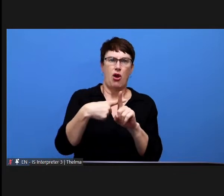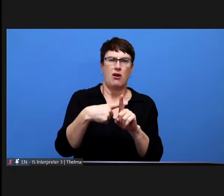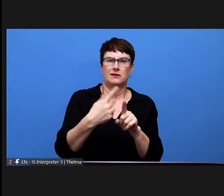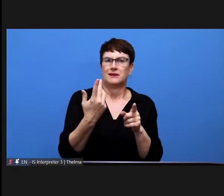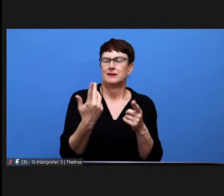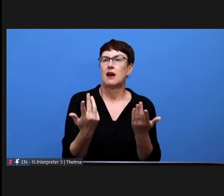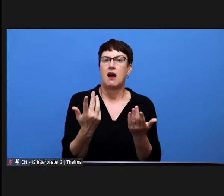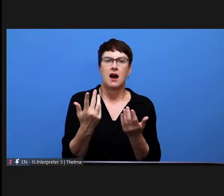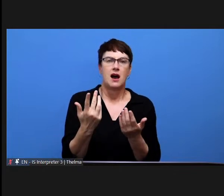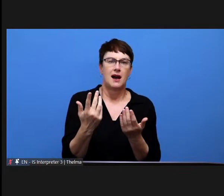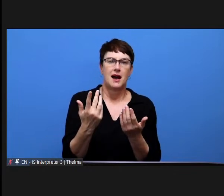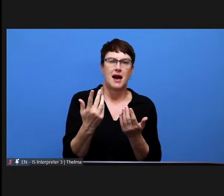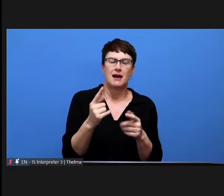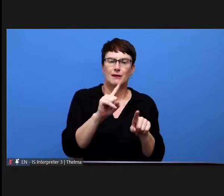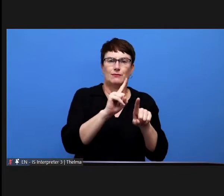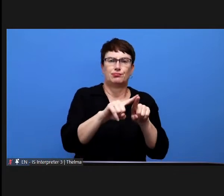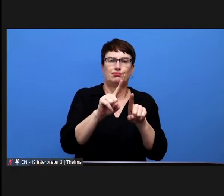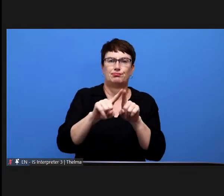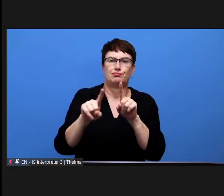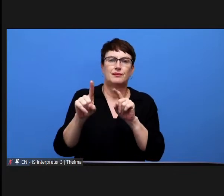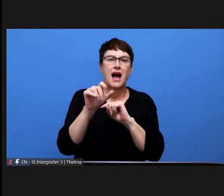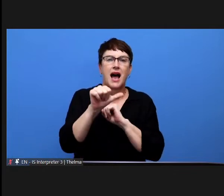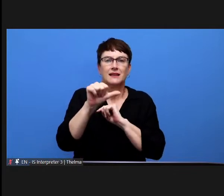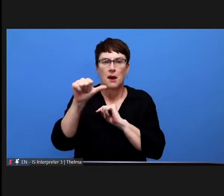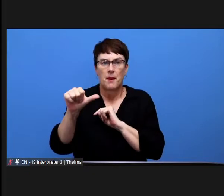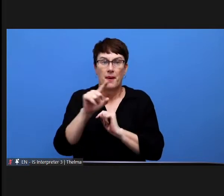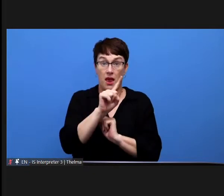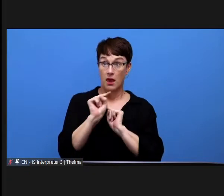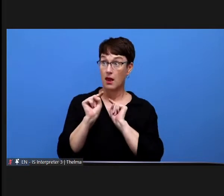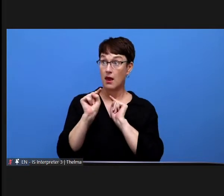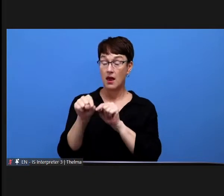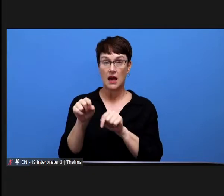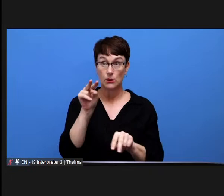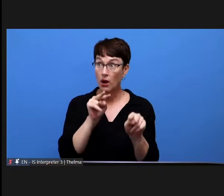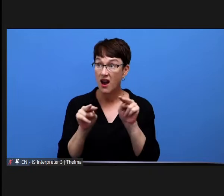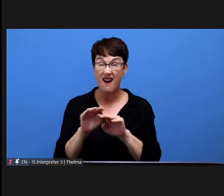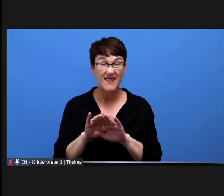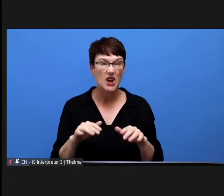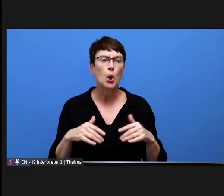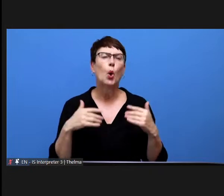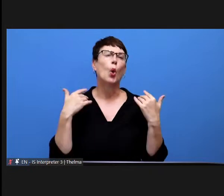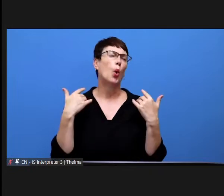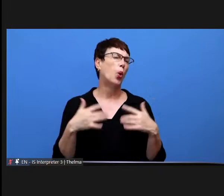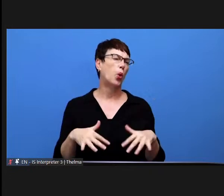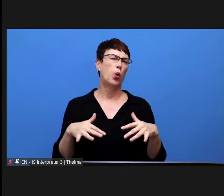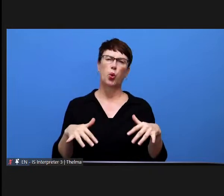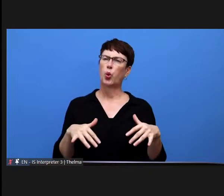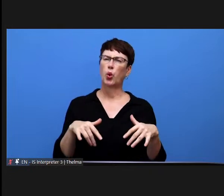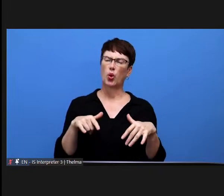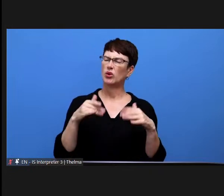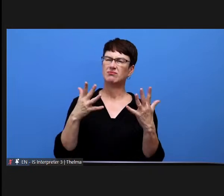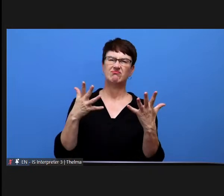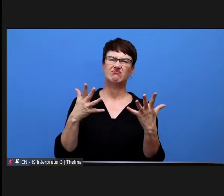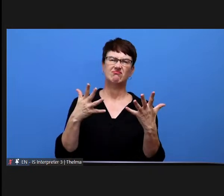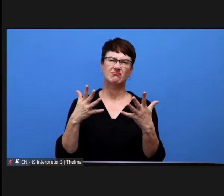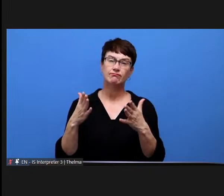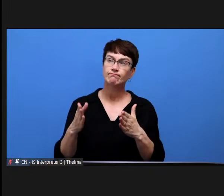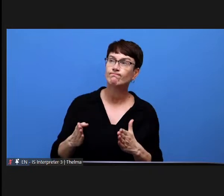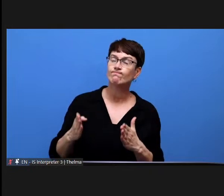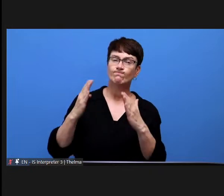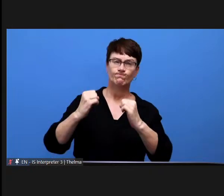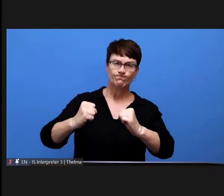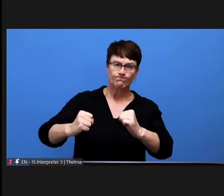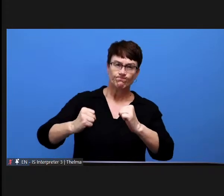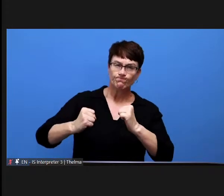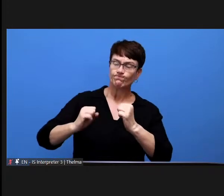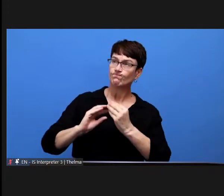we take these conversations. And we need to also acknowledge at this point that 90% of the disasters that are occurring in Africa are climate